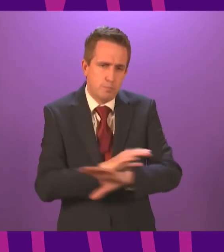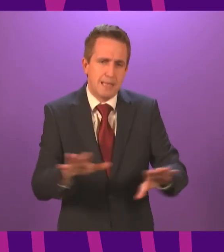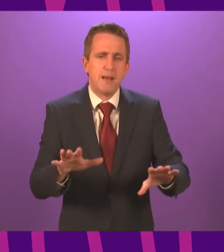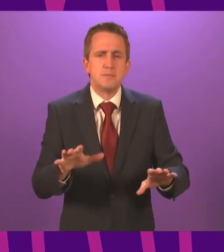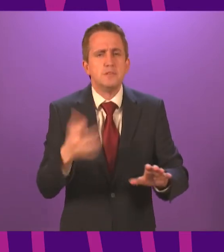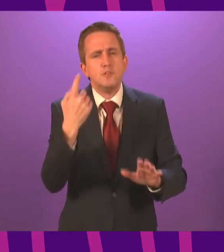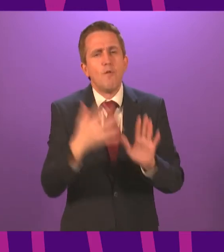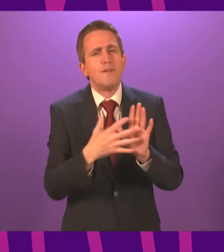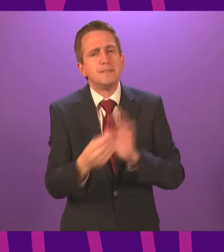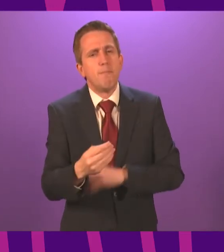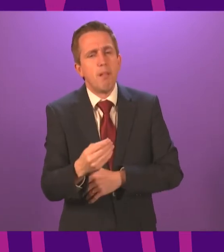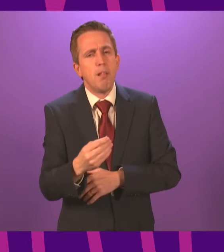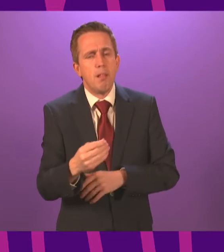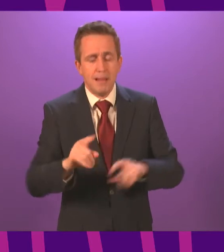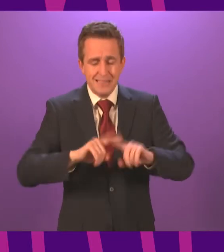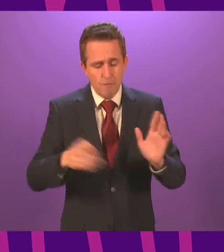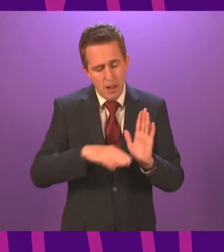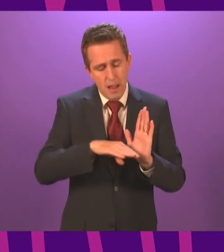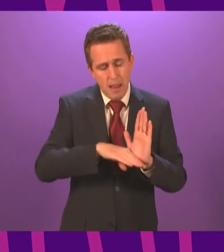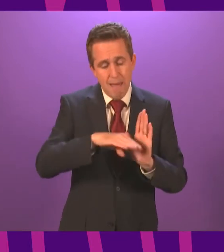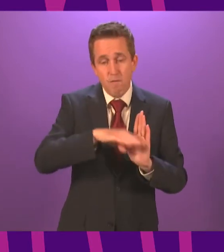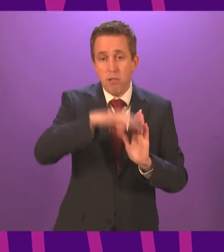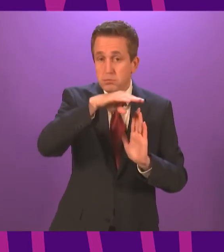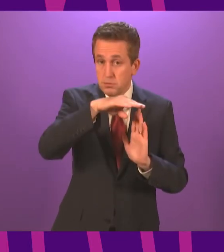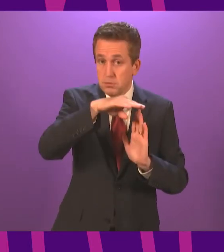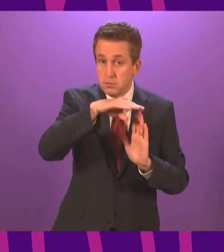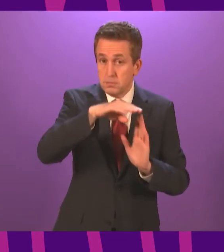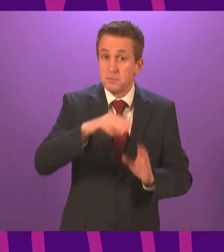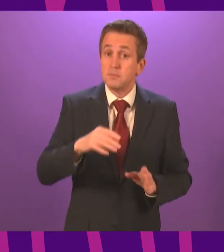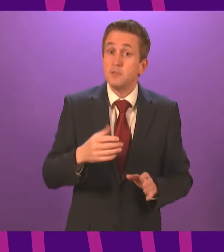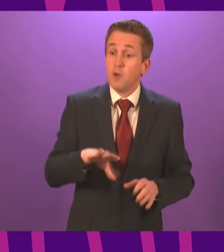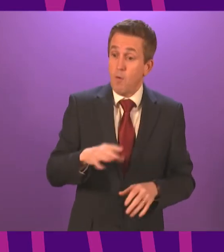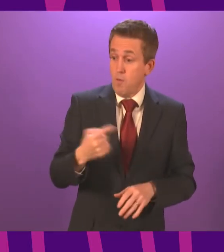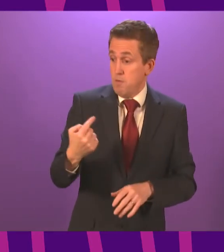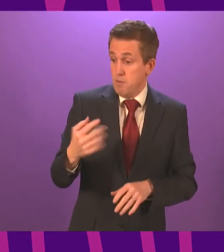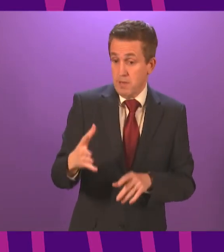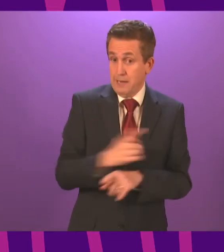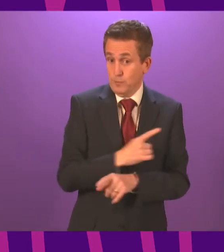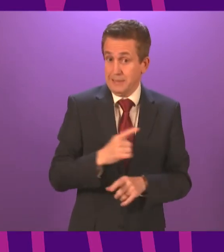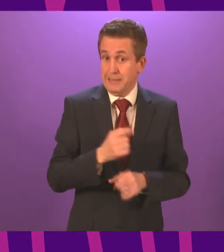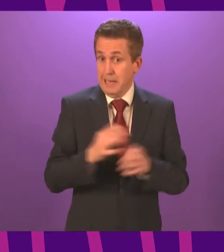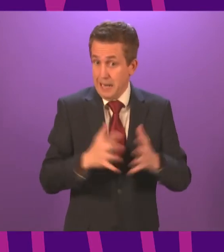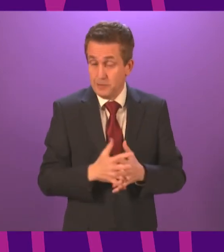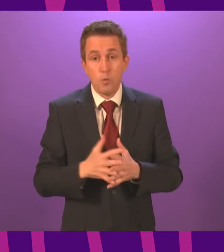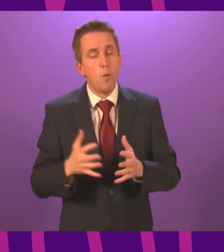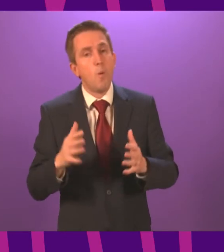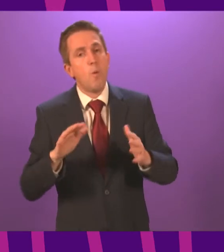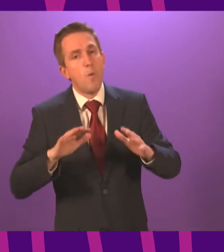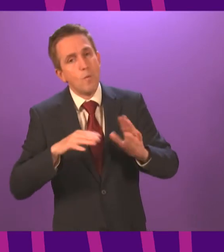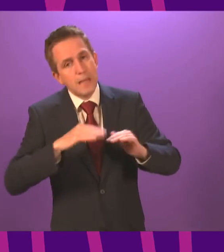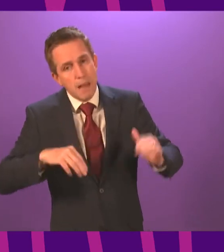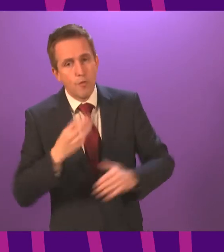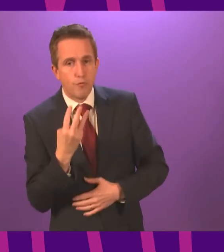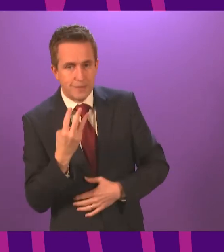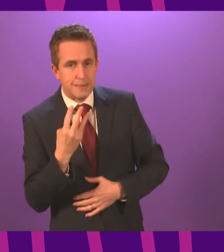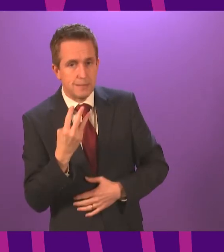take the allocation of levels, for example. Until today, or until this week, Glasgow and Edinburgh both existed in level 3, but for weeks,